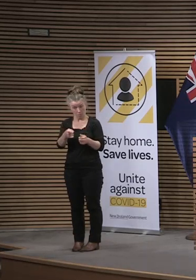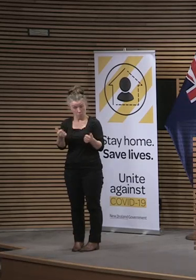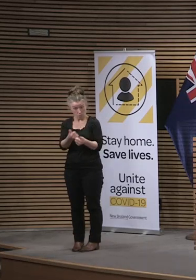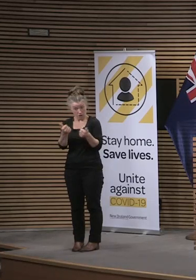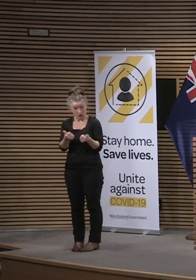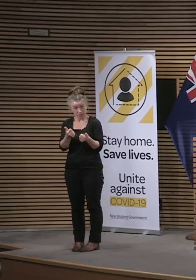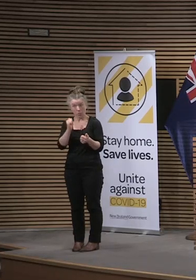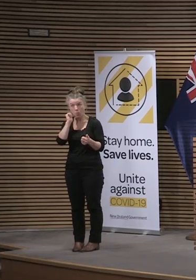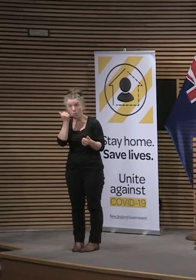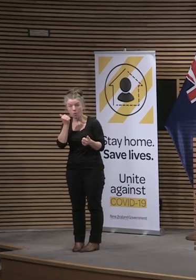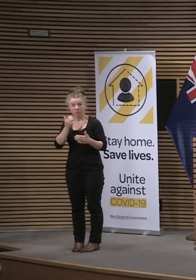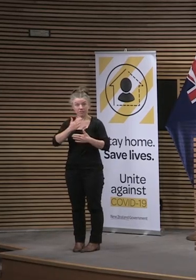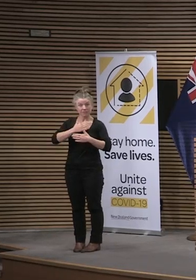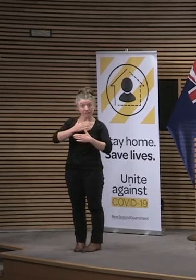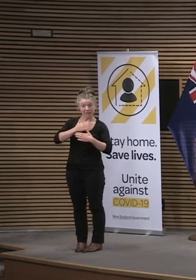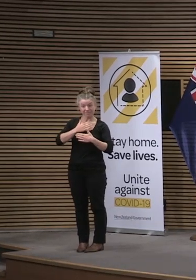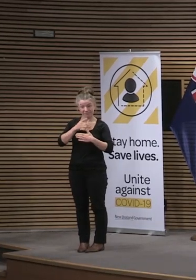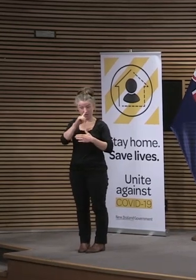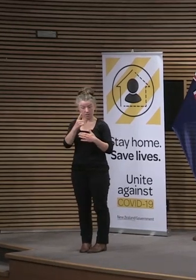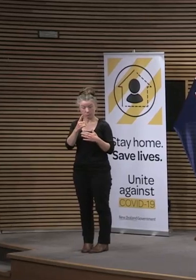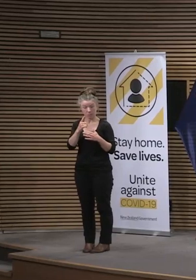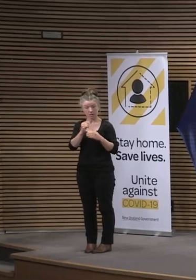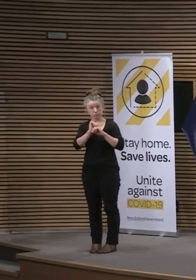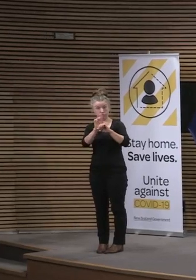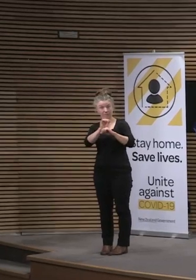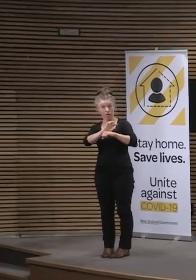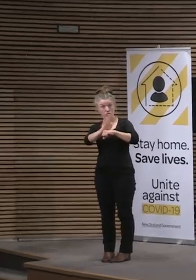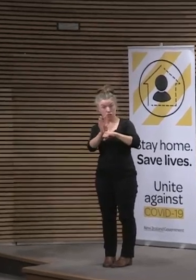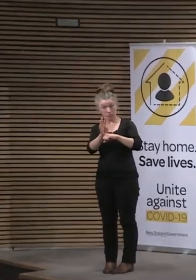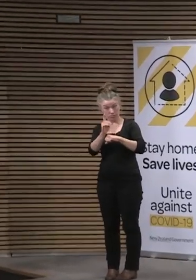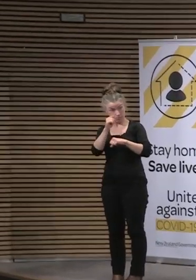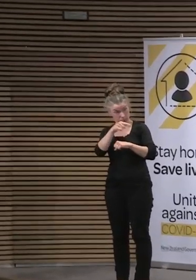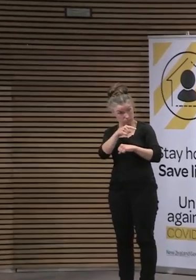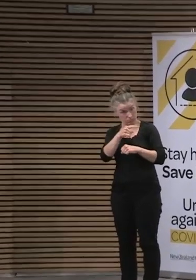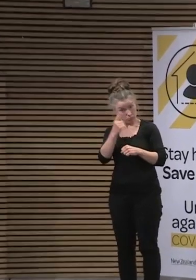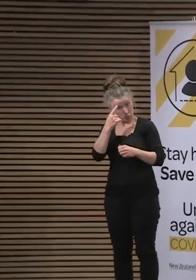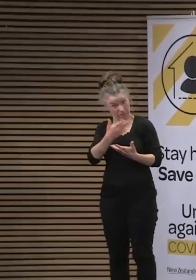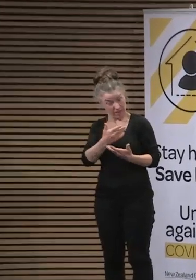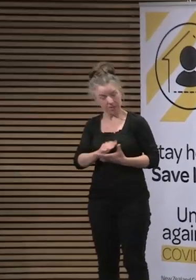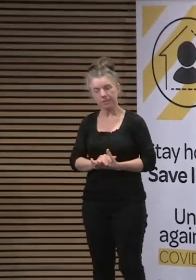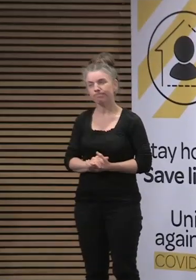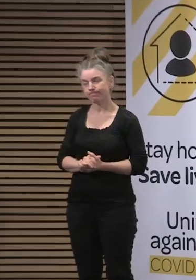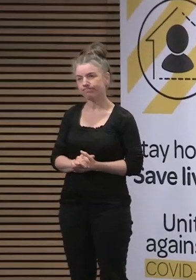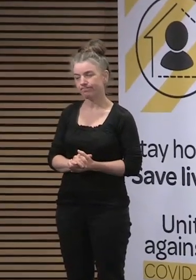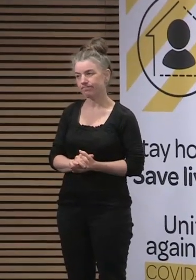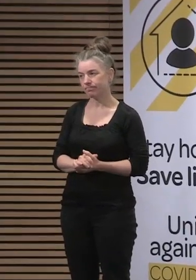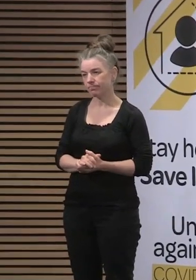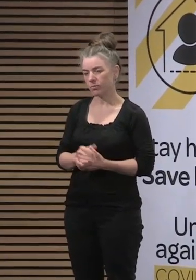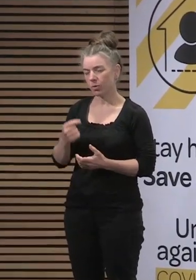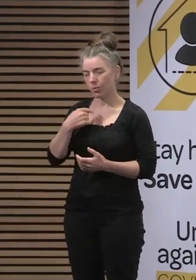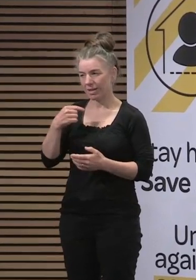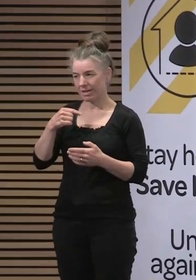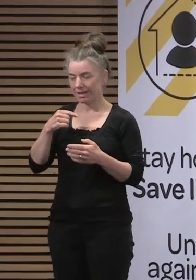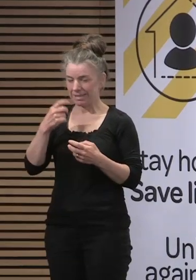be warm, safe and protected from COVID-19 during the lockdown period? Yeah, well, we have had a focus on finding